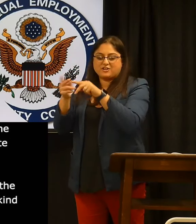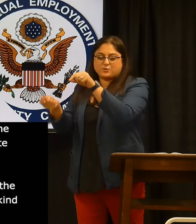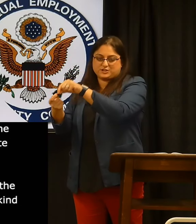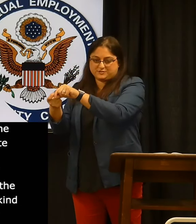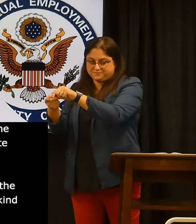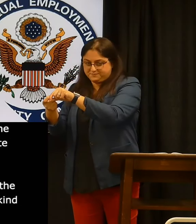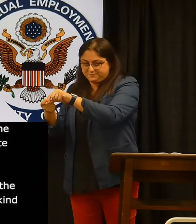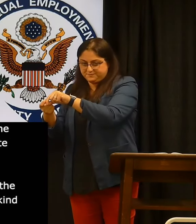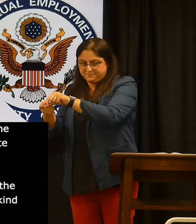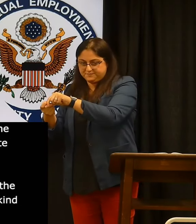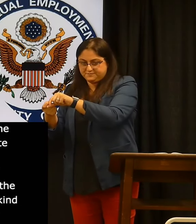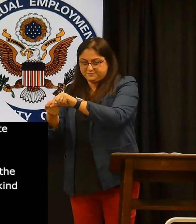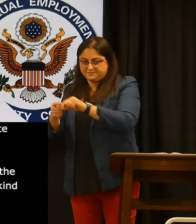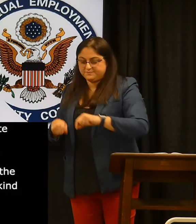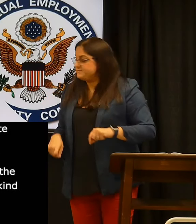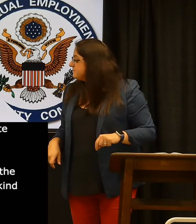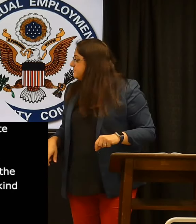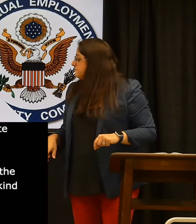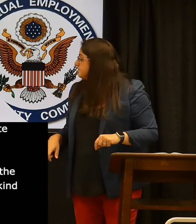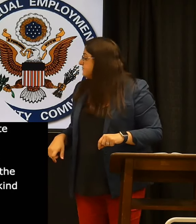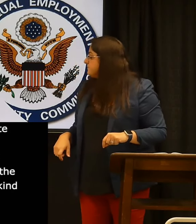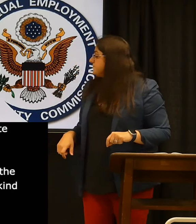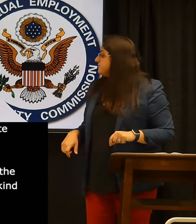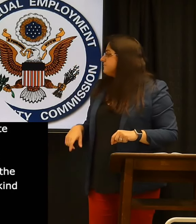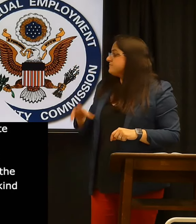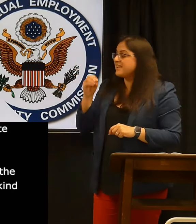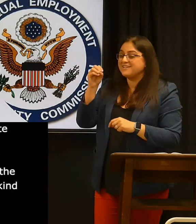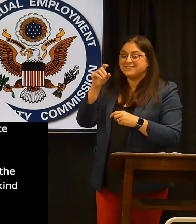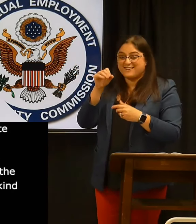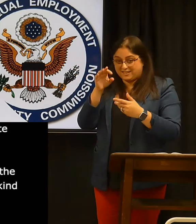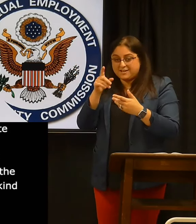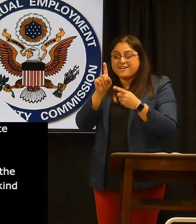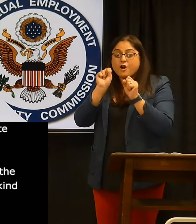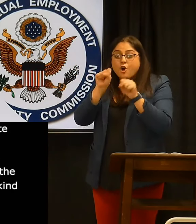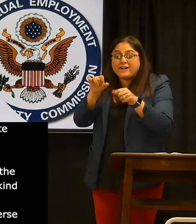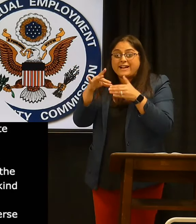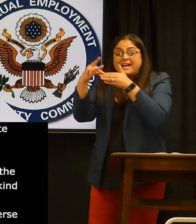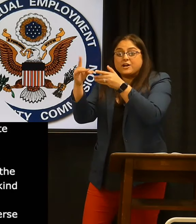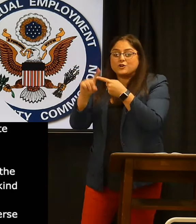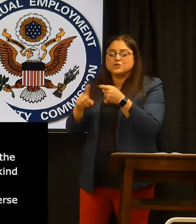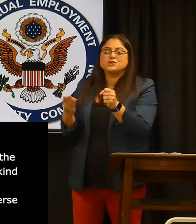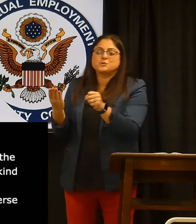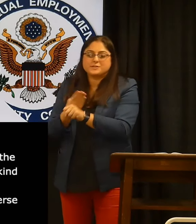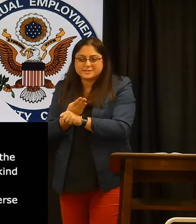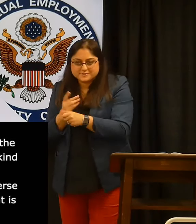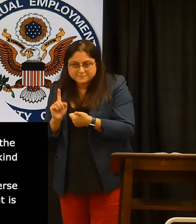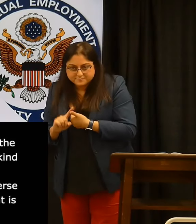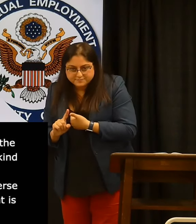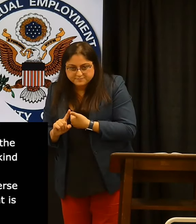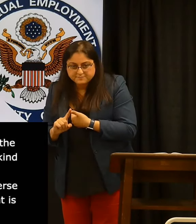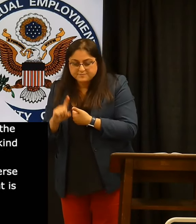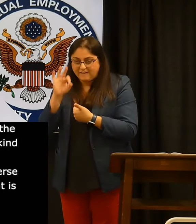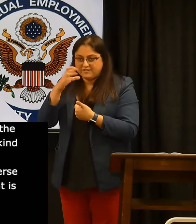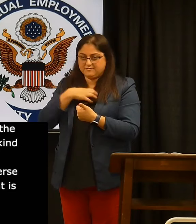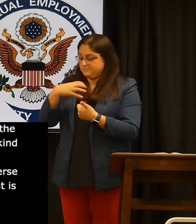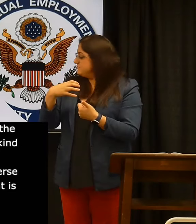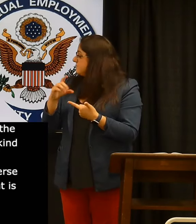So like a adverse employment action after a complaint is filed. Could actually lead to termination if you